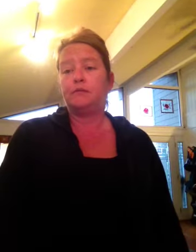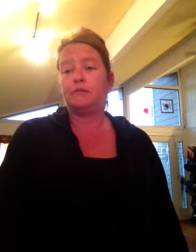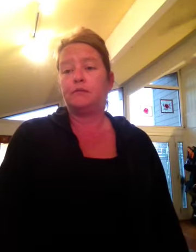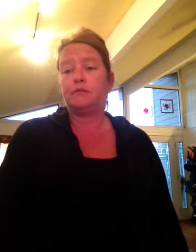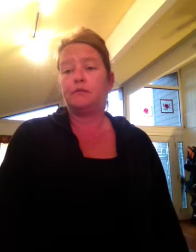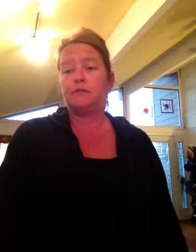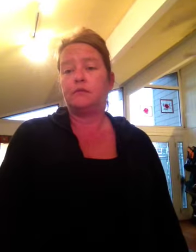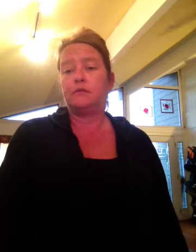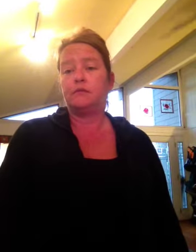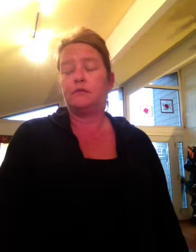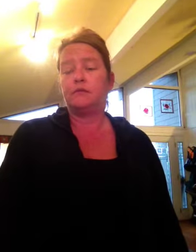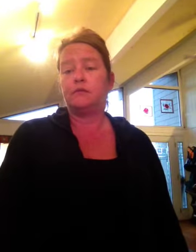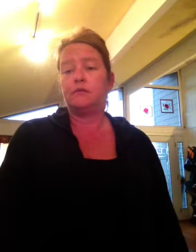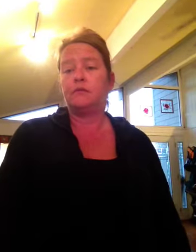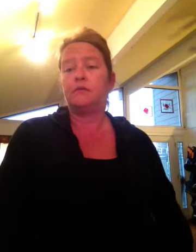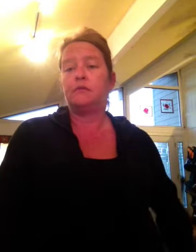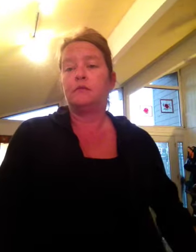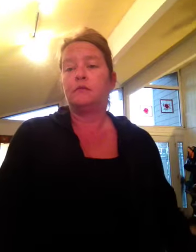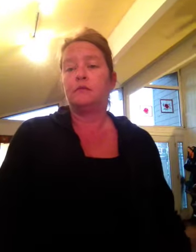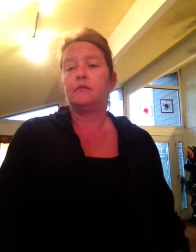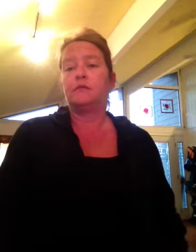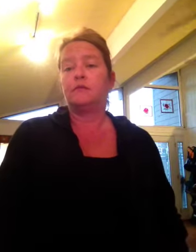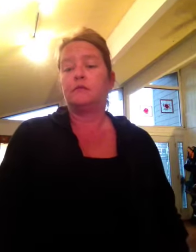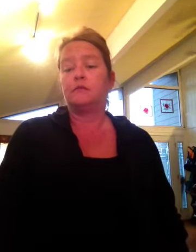And who's the fourth person living in the home?